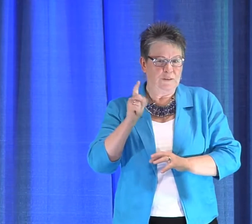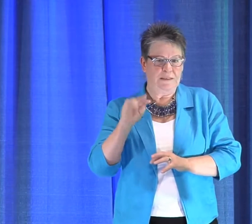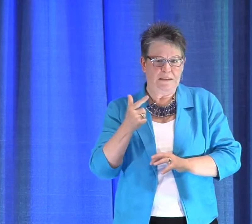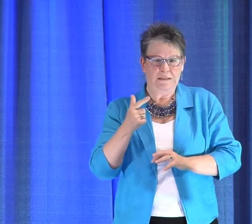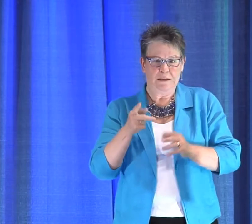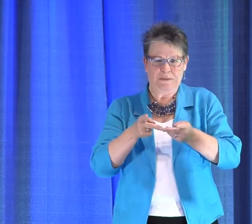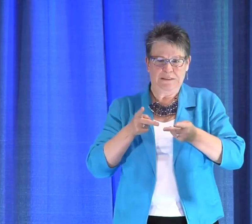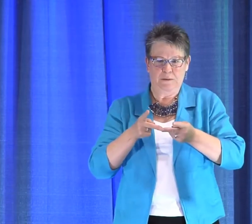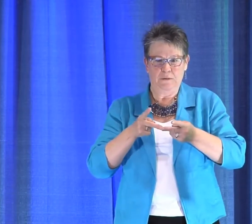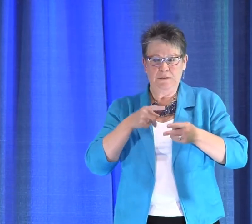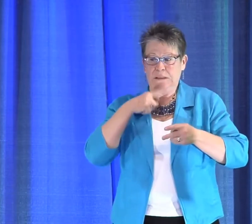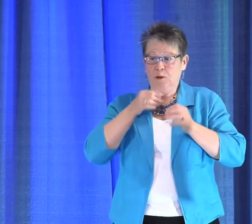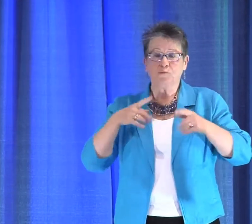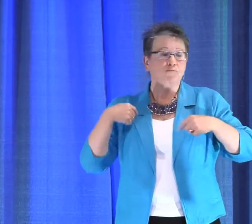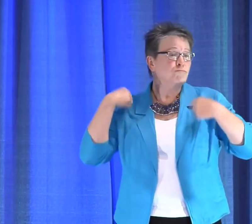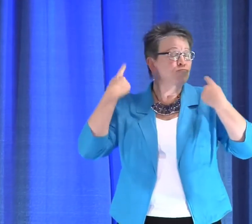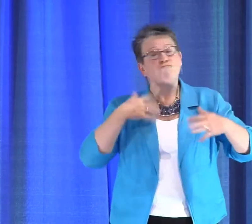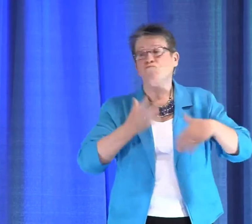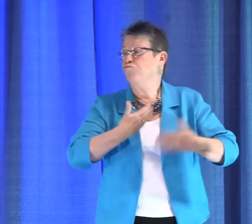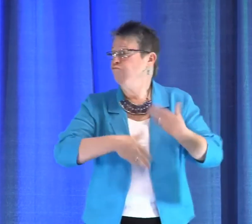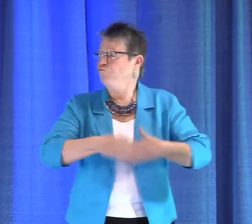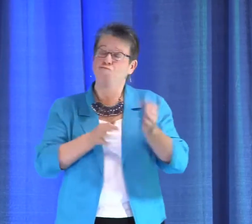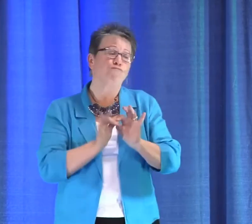I want to know if you noticed the shift that is taking place.